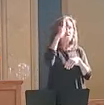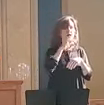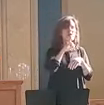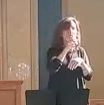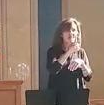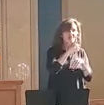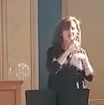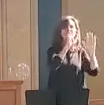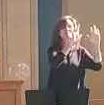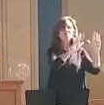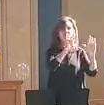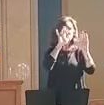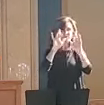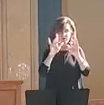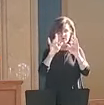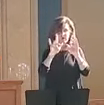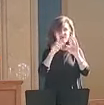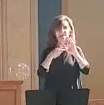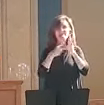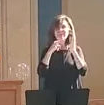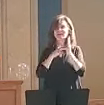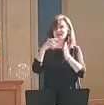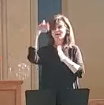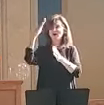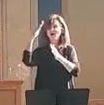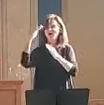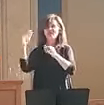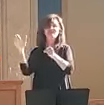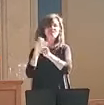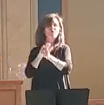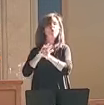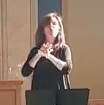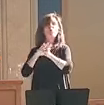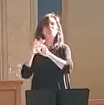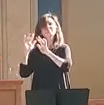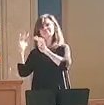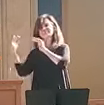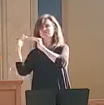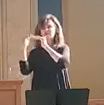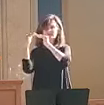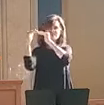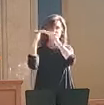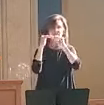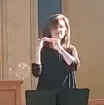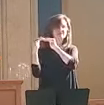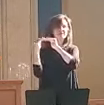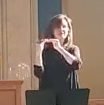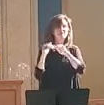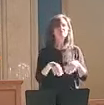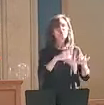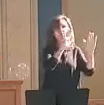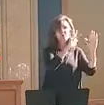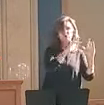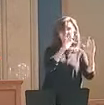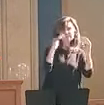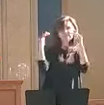mercy. For us who are not God, mercy is mercy, and justice is